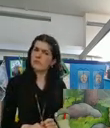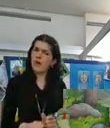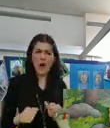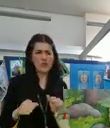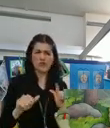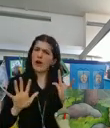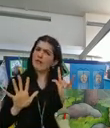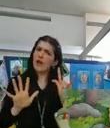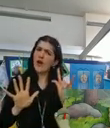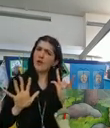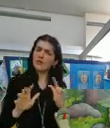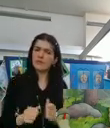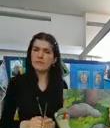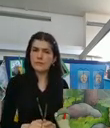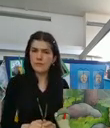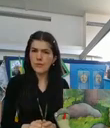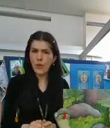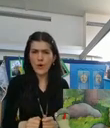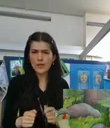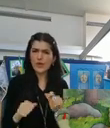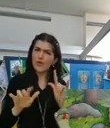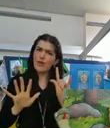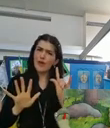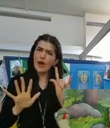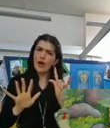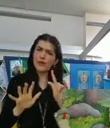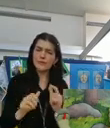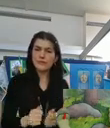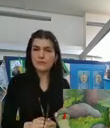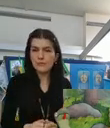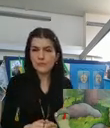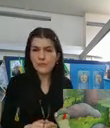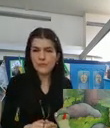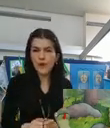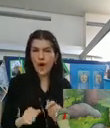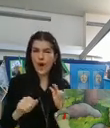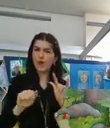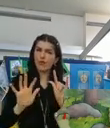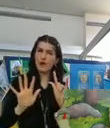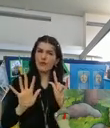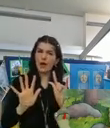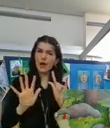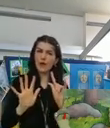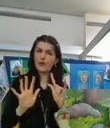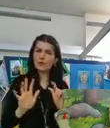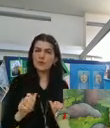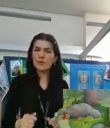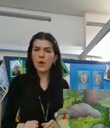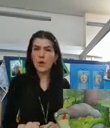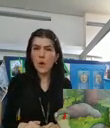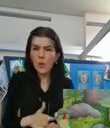"A Gruffalo? What's a Gruffalo?" "A Gruffalo?